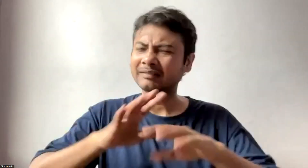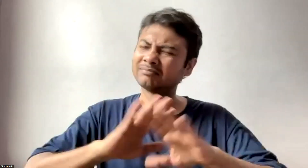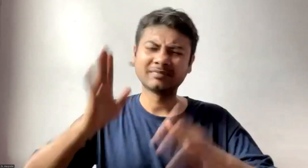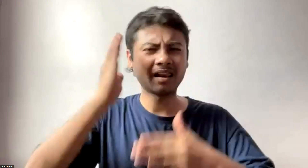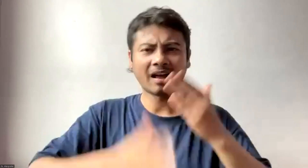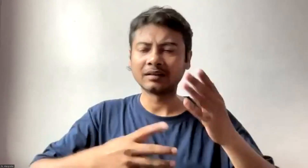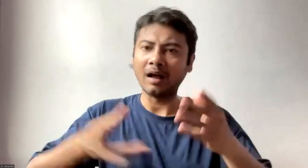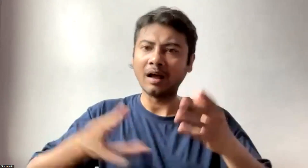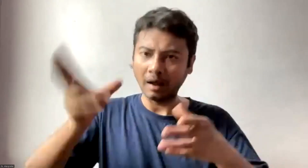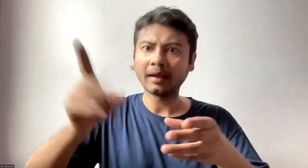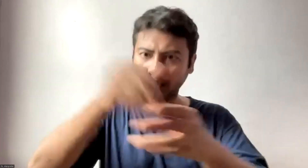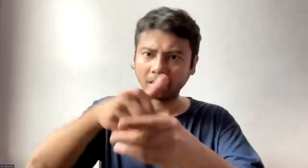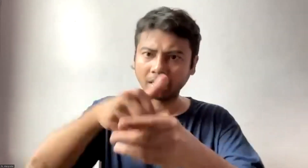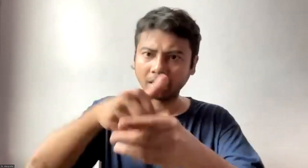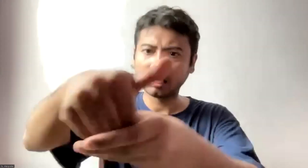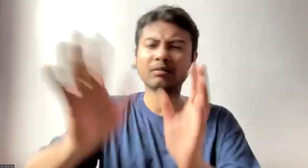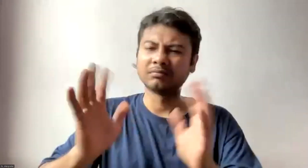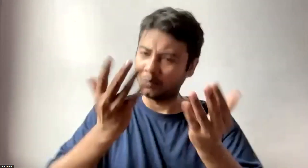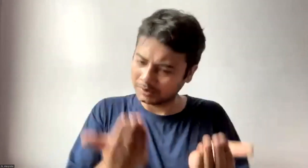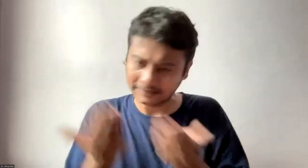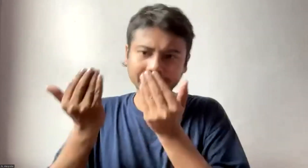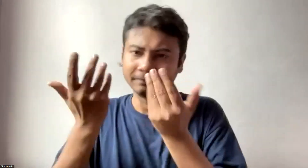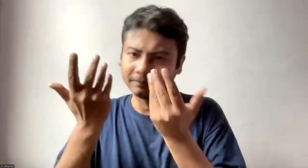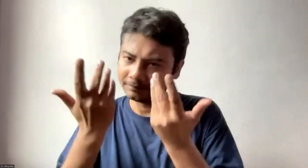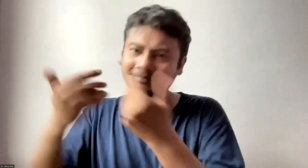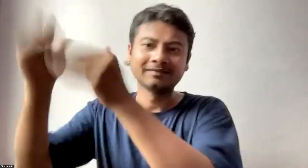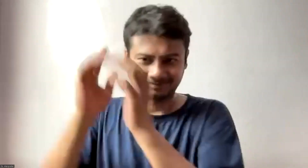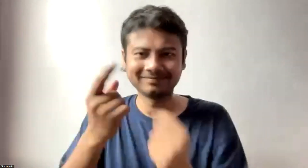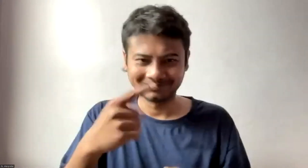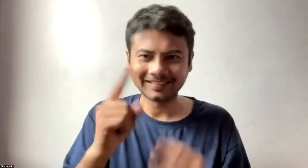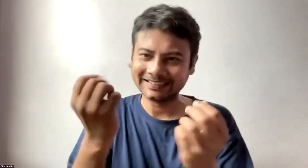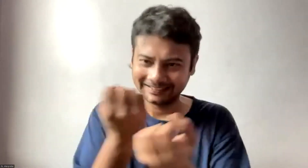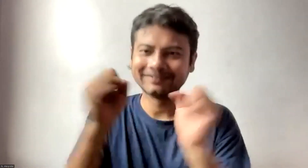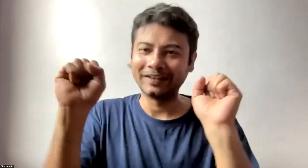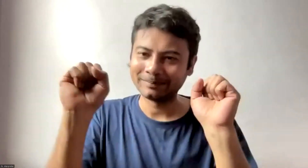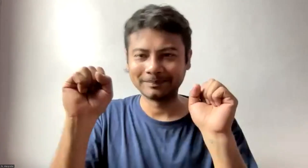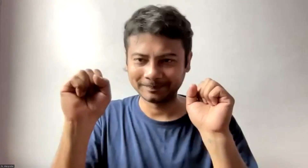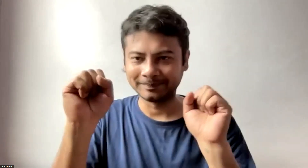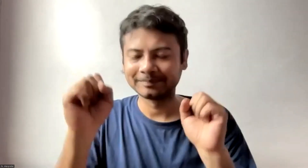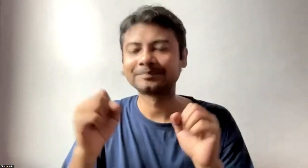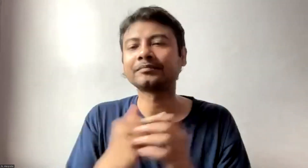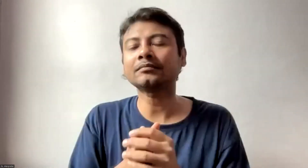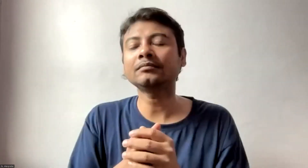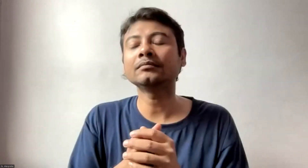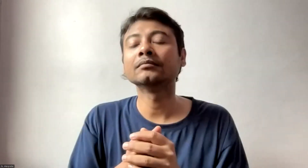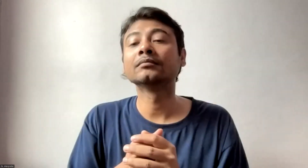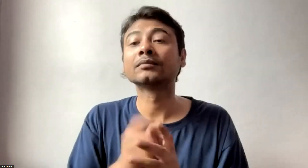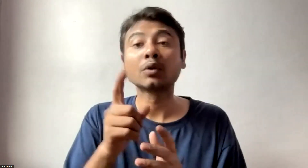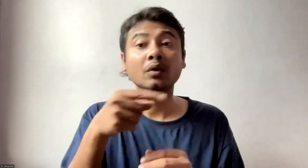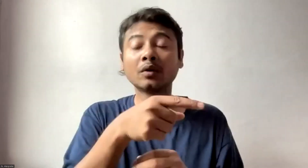Okay, we understand passion is not good, ignorance is not good. But what is wrong with mode of